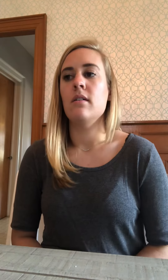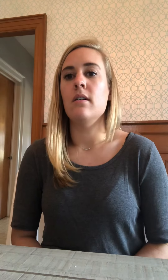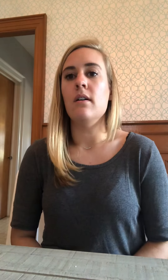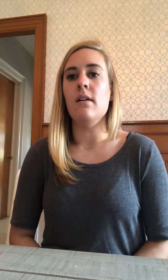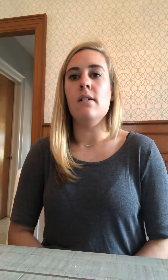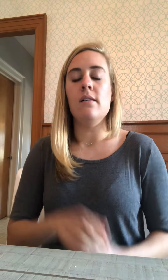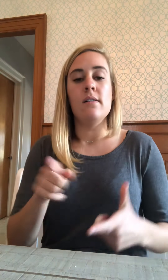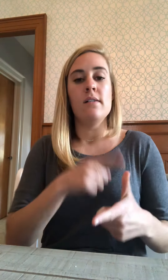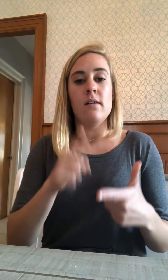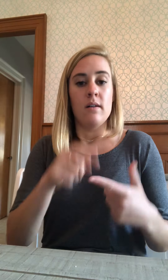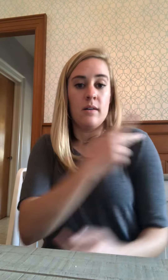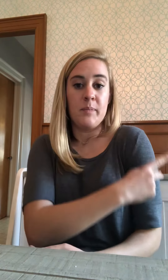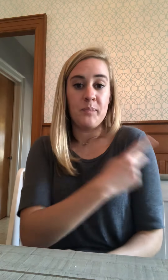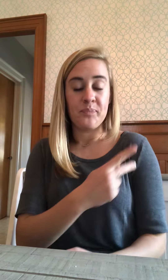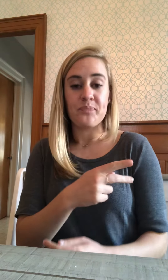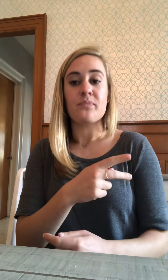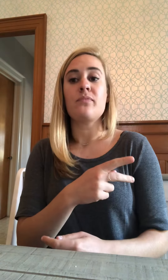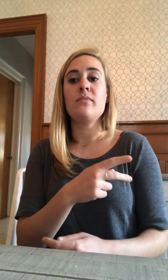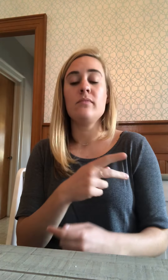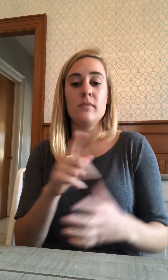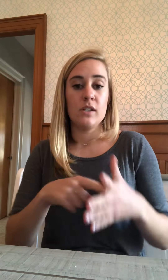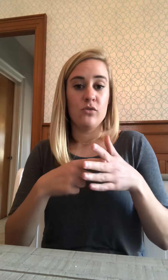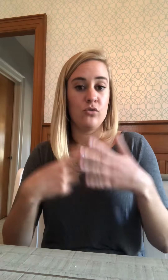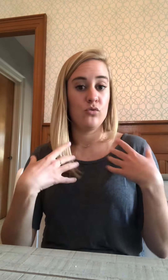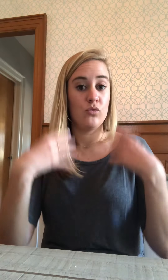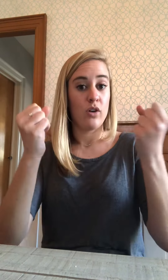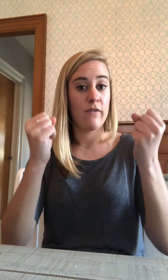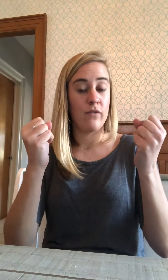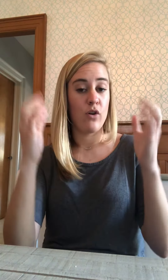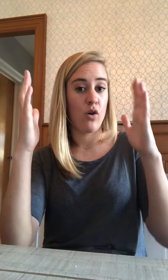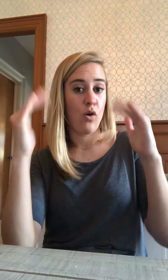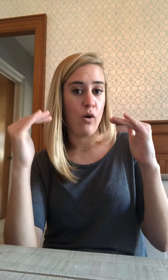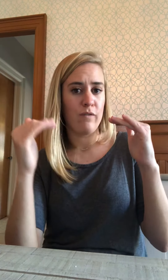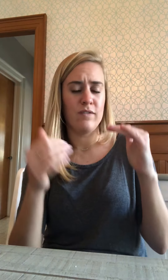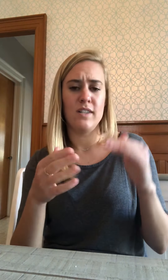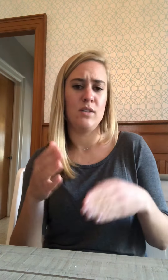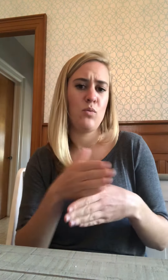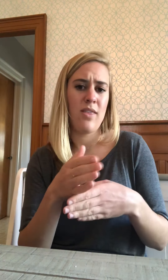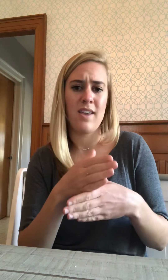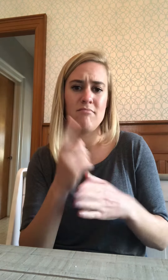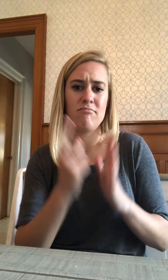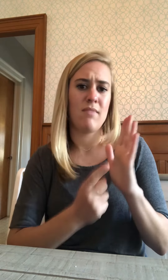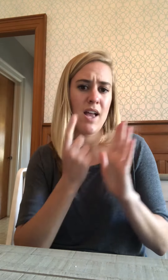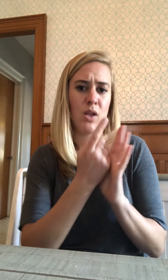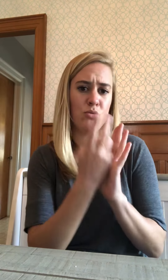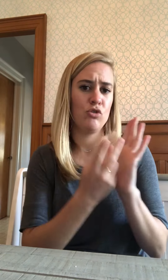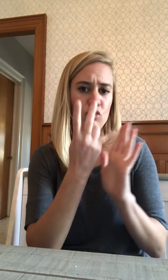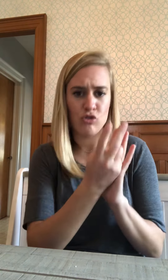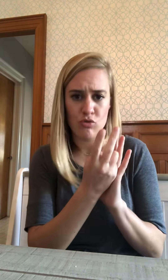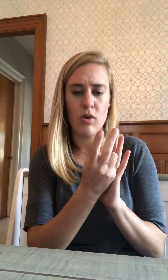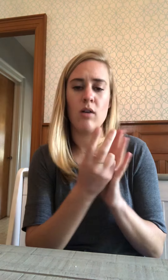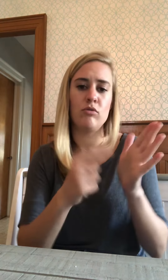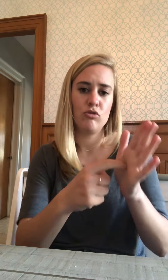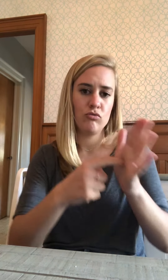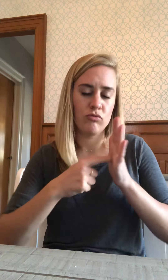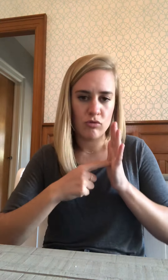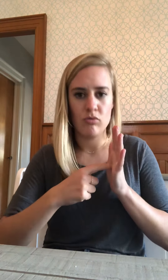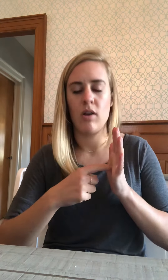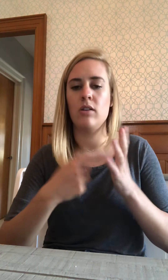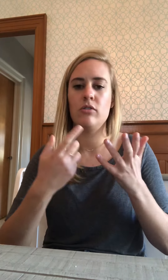in for recovery, and hopefully they recover very quickly, and within a couple of hours they meet the standards for discharge and they will be home. So that's the